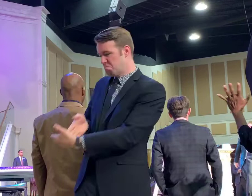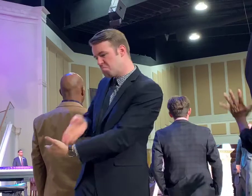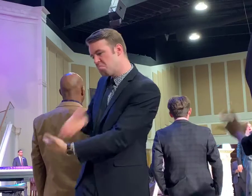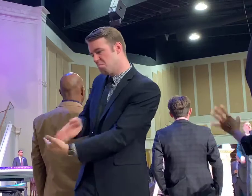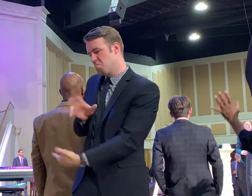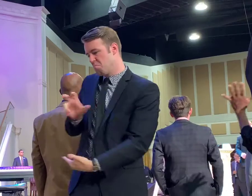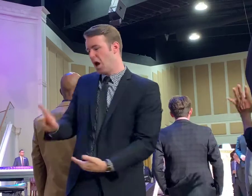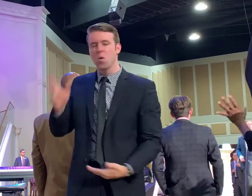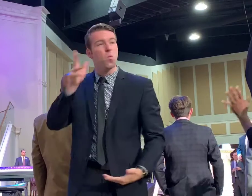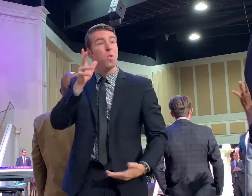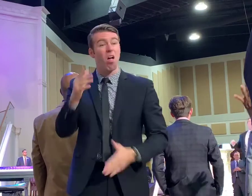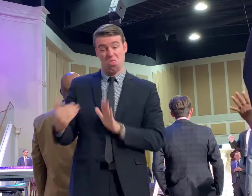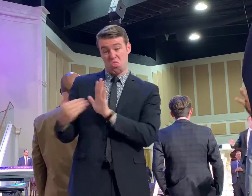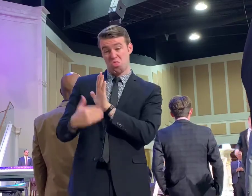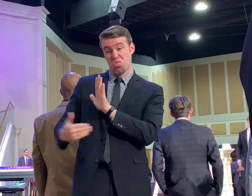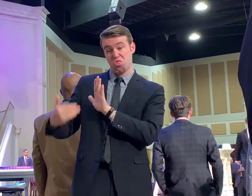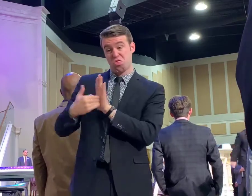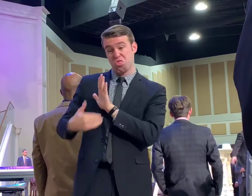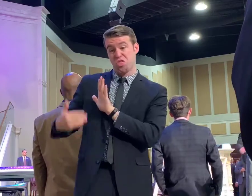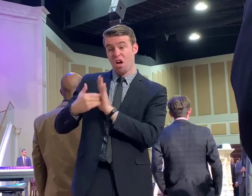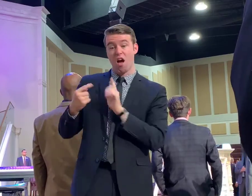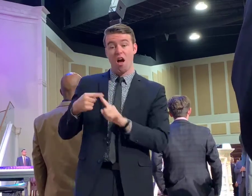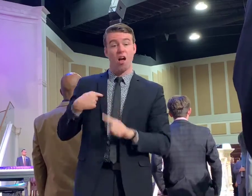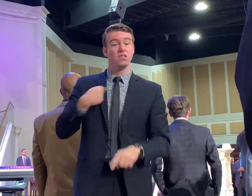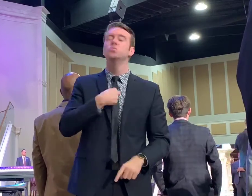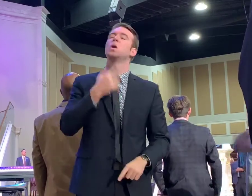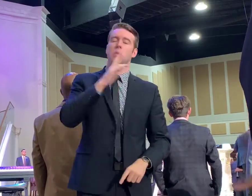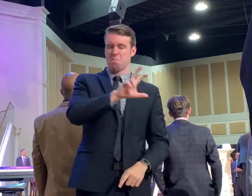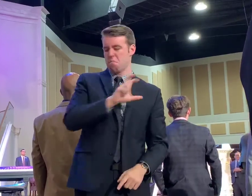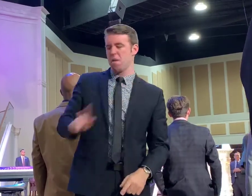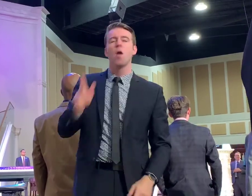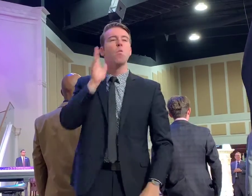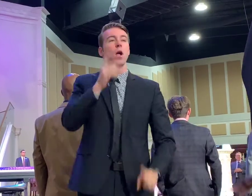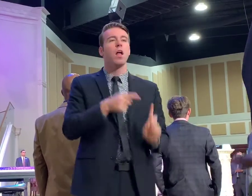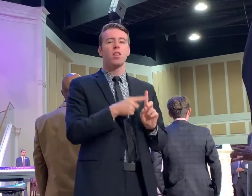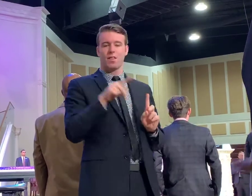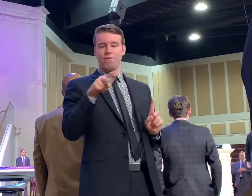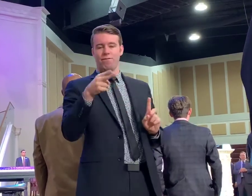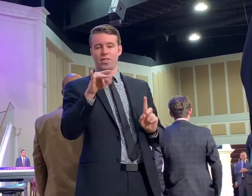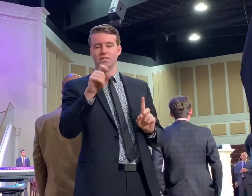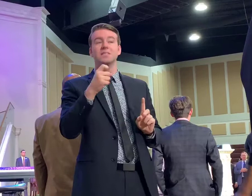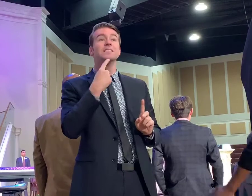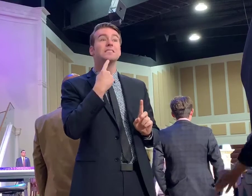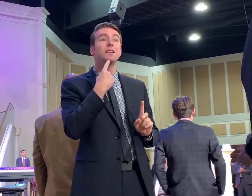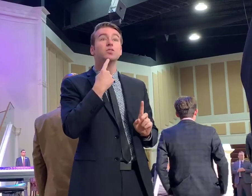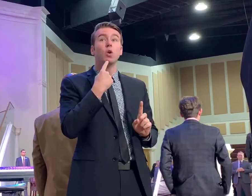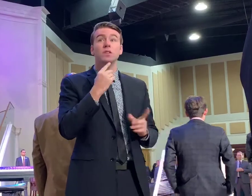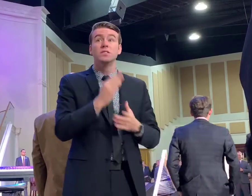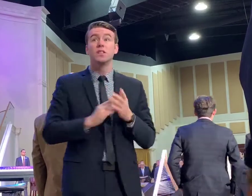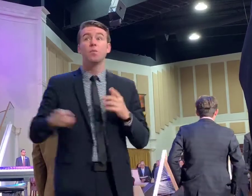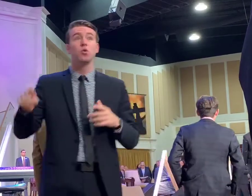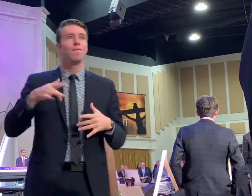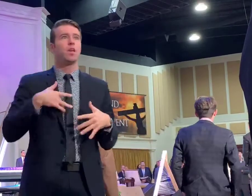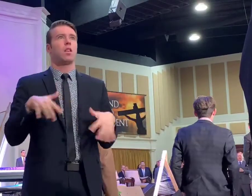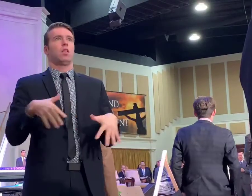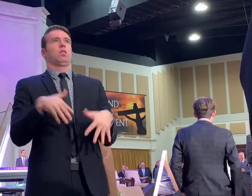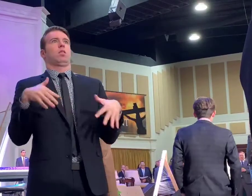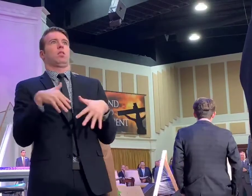you're going to get everything you brought out. We're going to bring it back to you. There's some folks living in that right